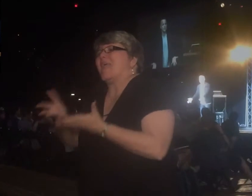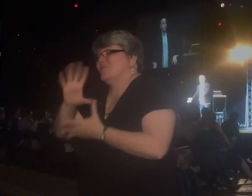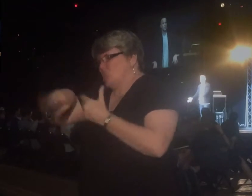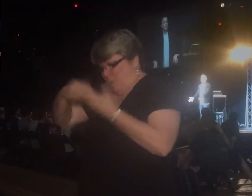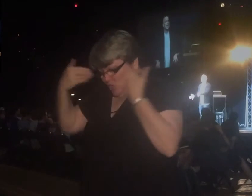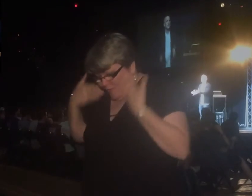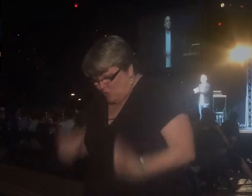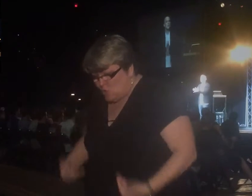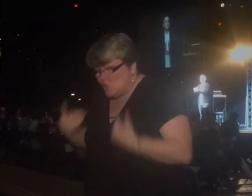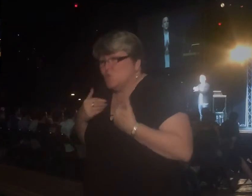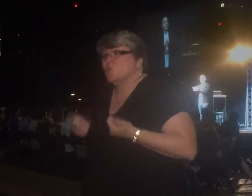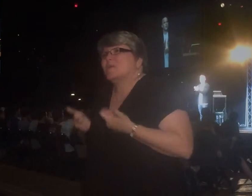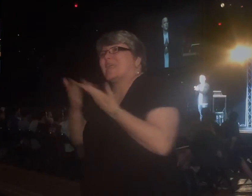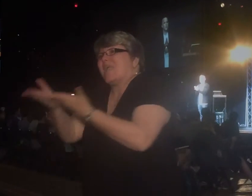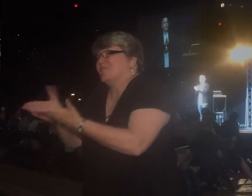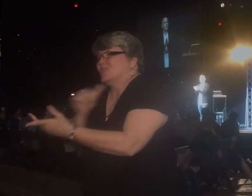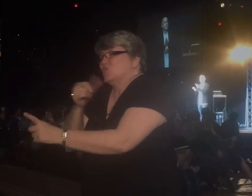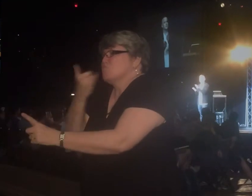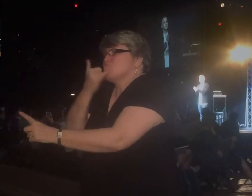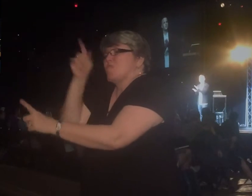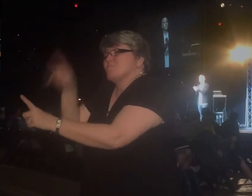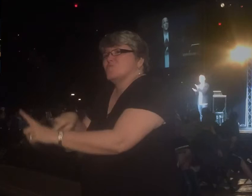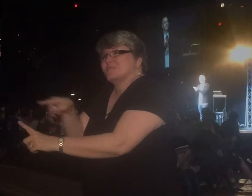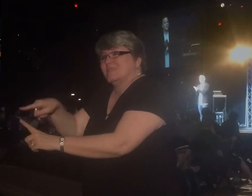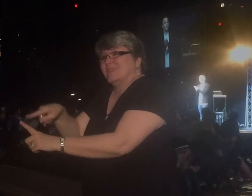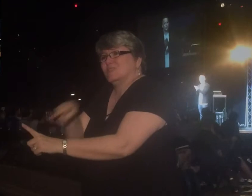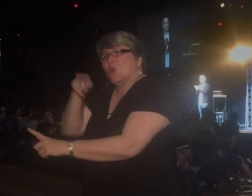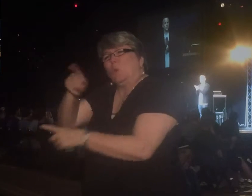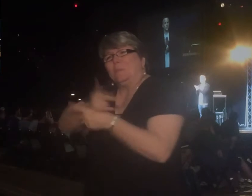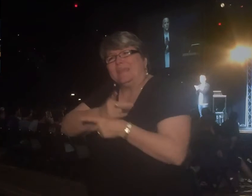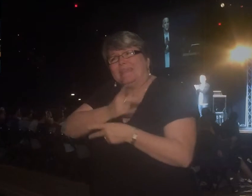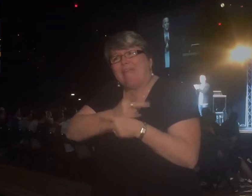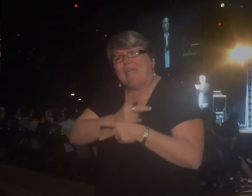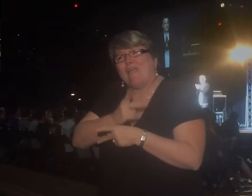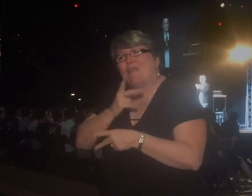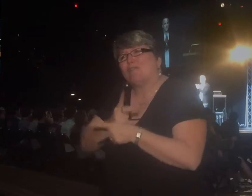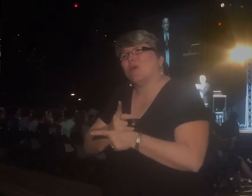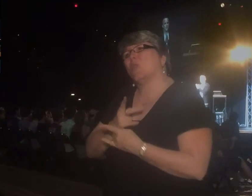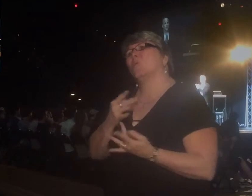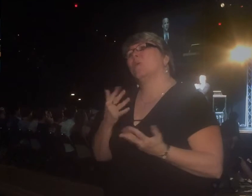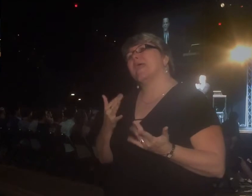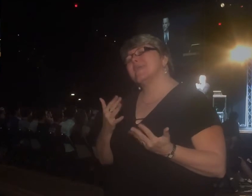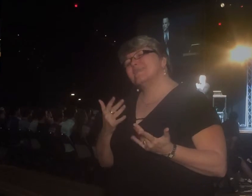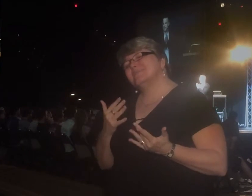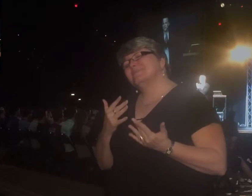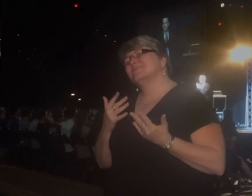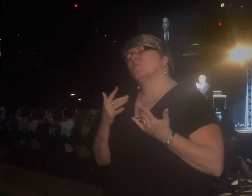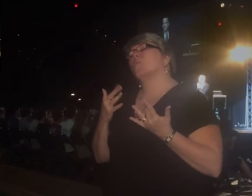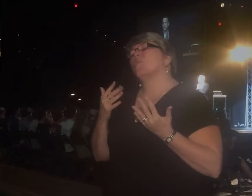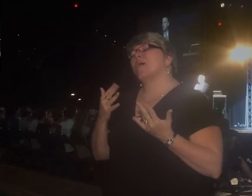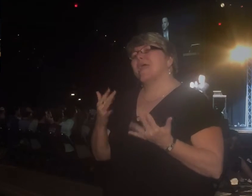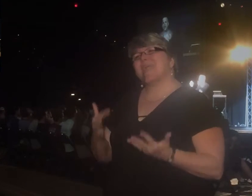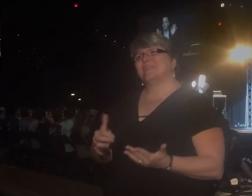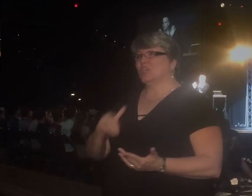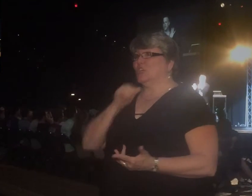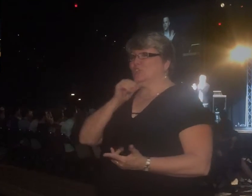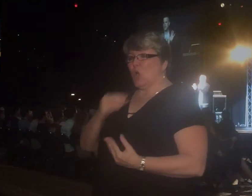just your body, you gave so much of you to somebody, and it wasn't the right somebody. So you be careful.